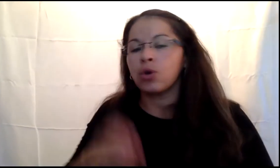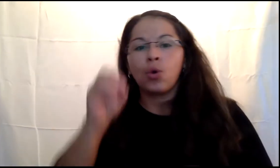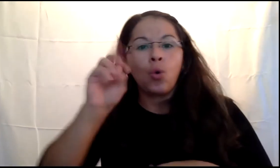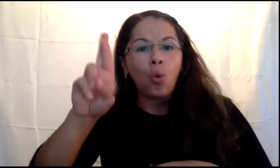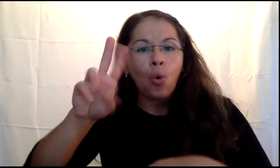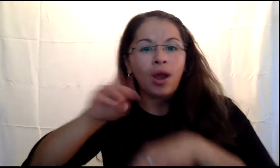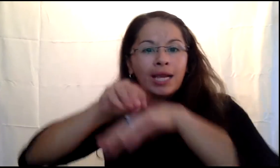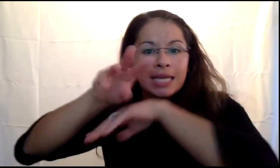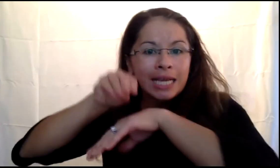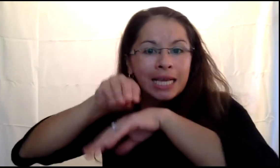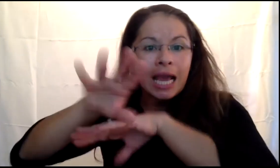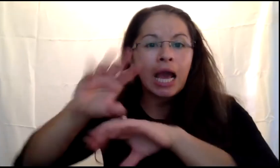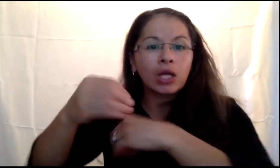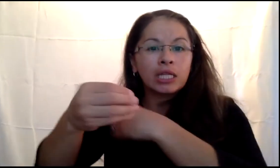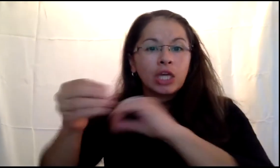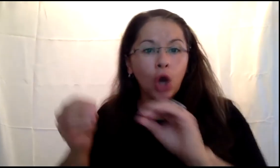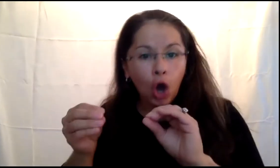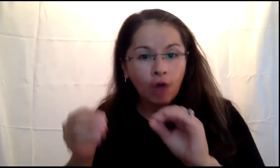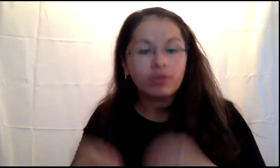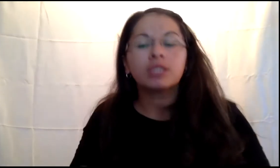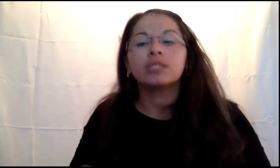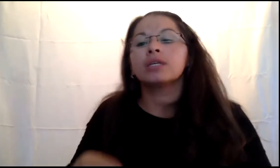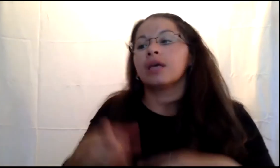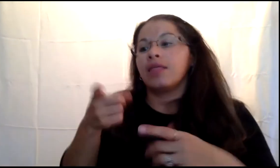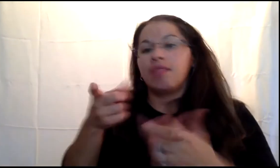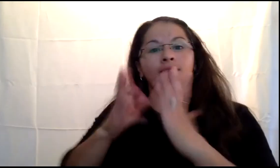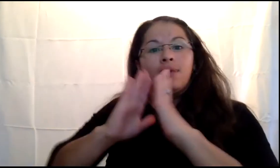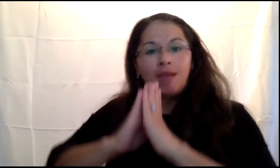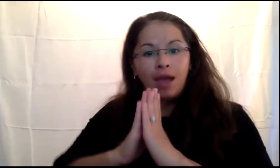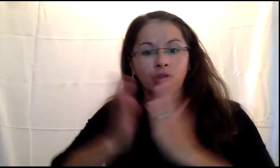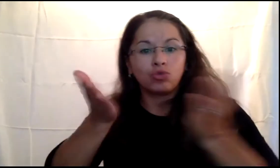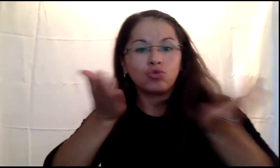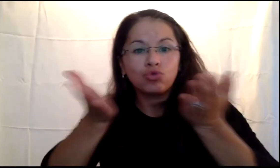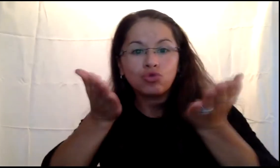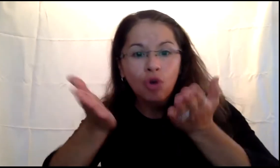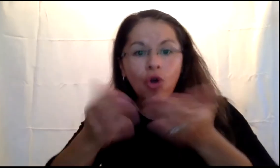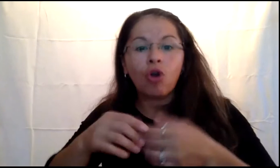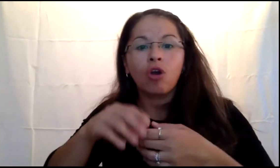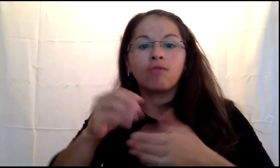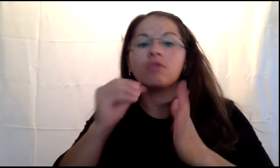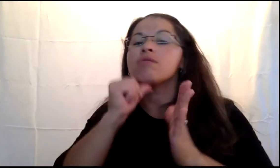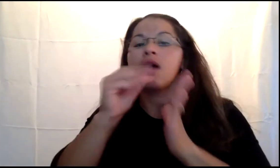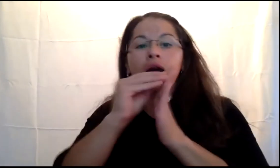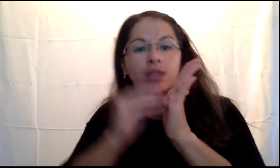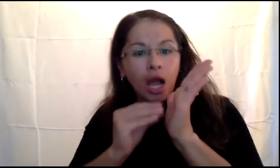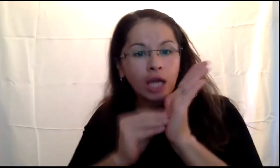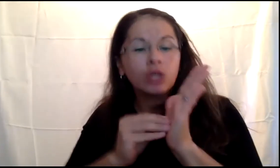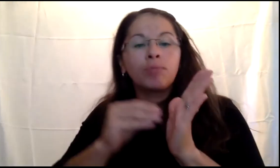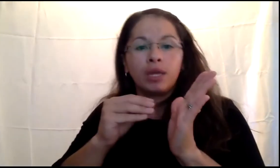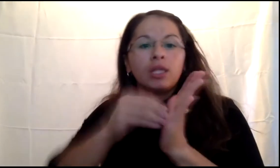been identified or asked to kind of serve undocumented students and be part of that. And then again, a lot of those organizations that